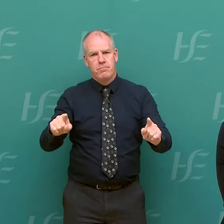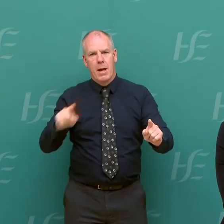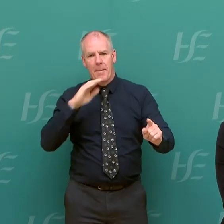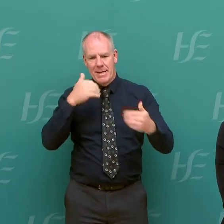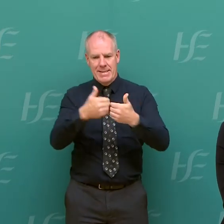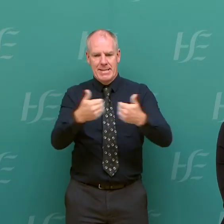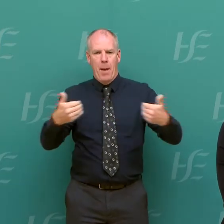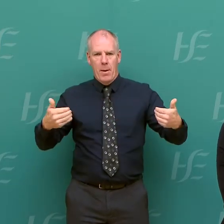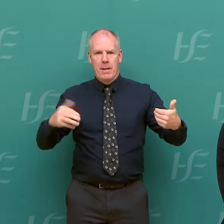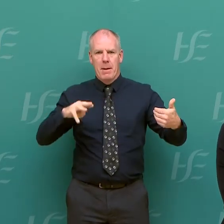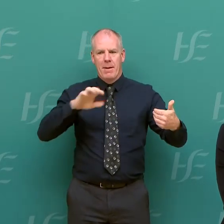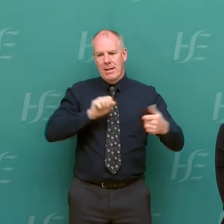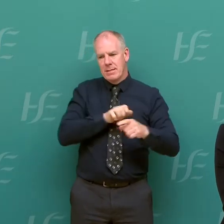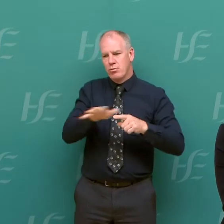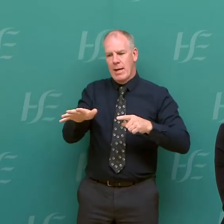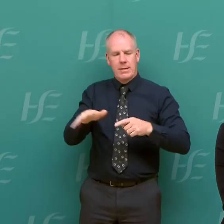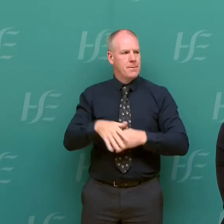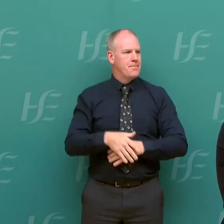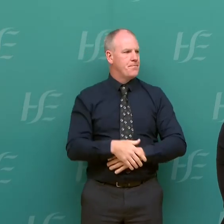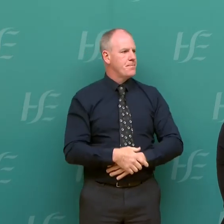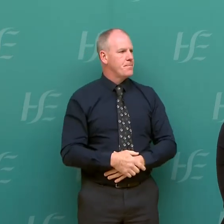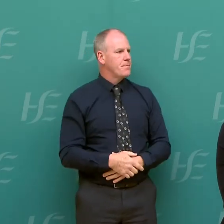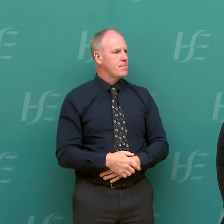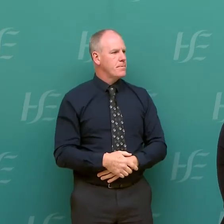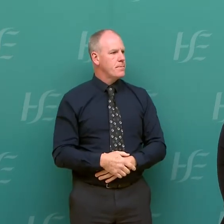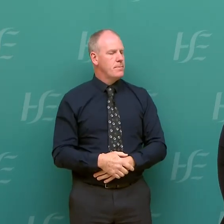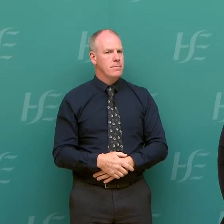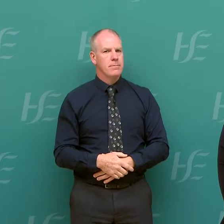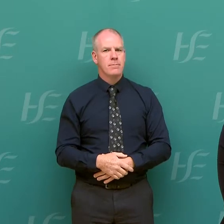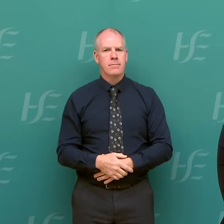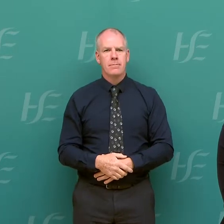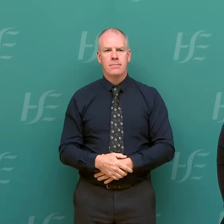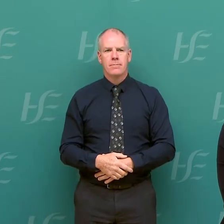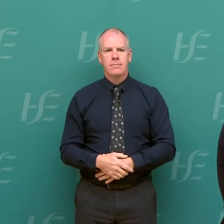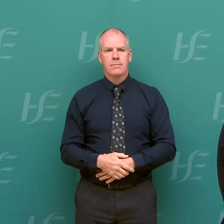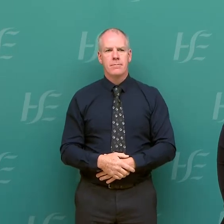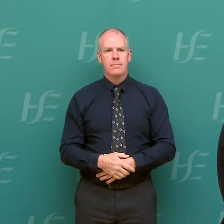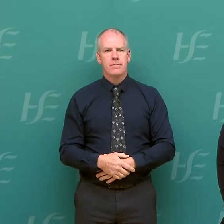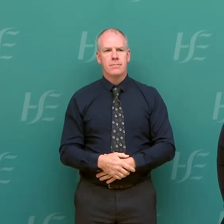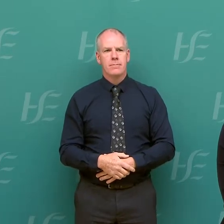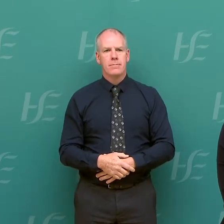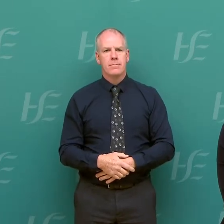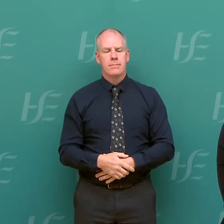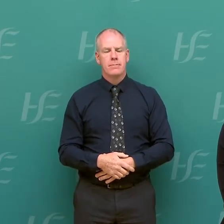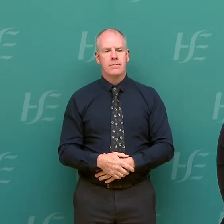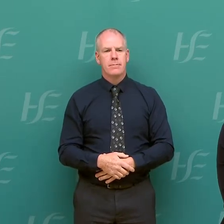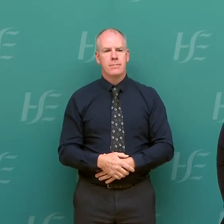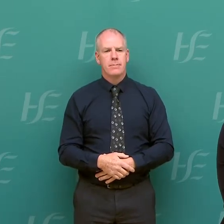between people who may be infected. Colin, do you want to add to that? No? Okay. That's you, Paul?